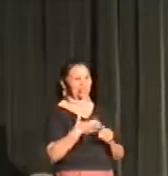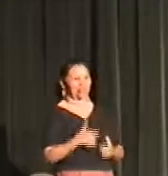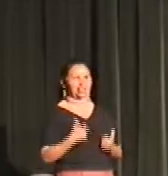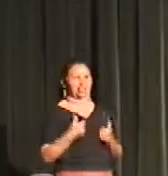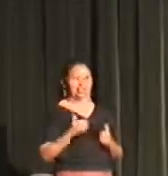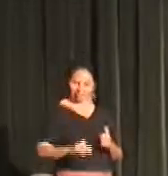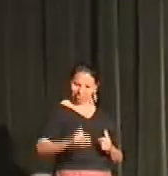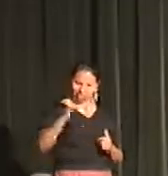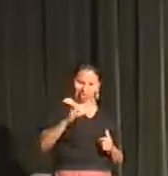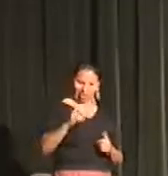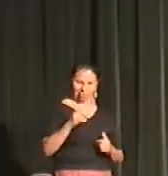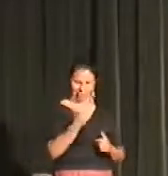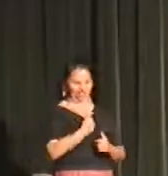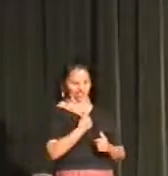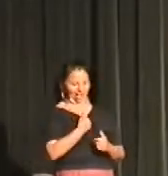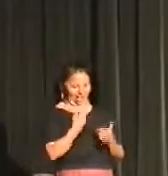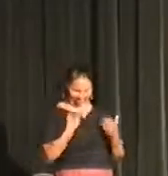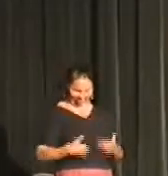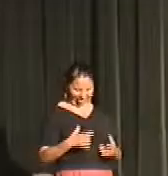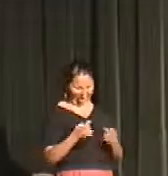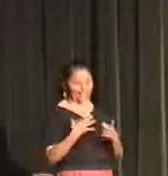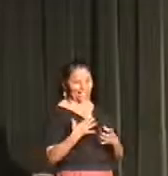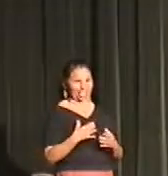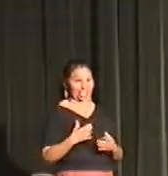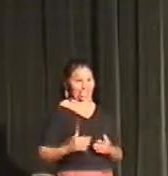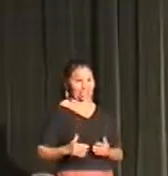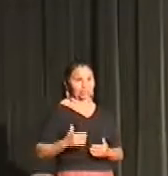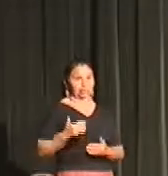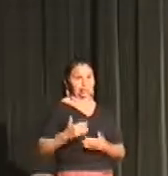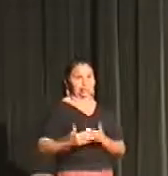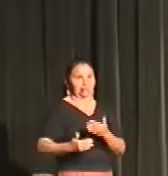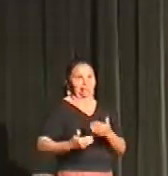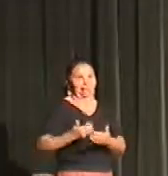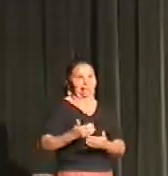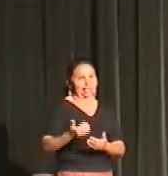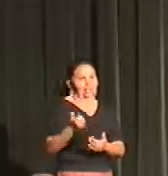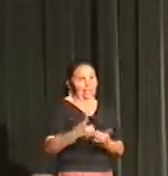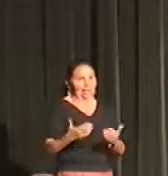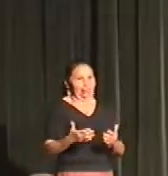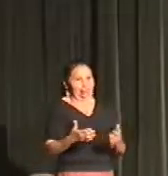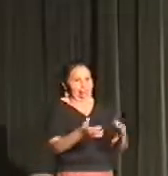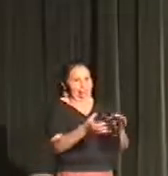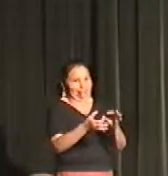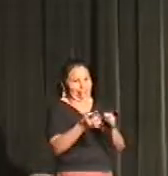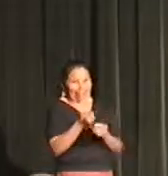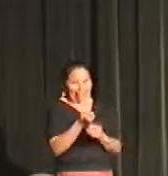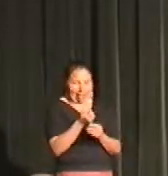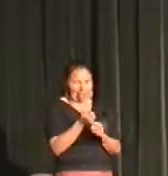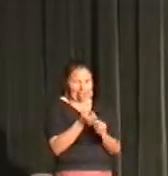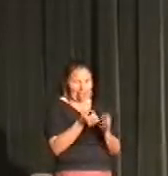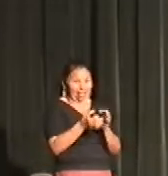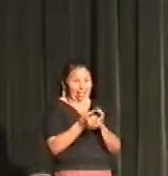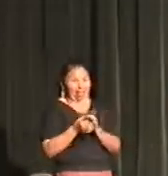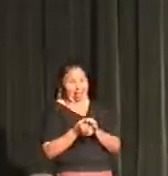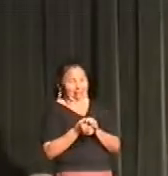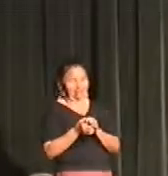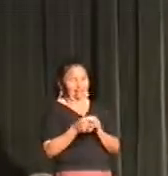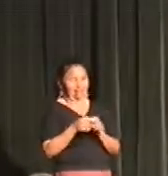my childhood, who I was, and I wouldn't want to pass on anything, even remotely, that could have been like a June